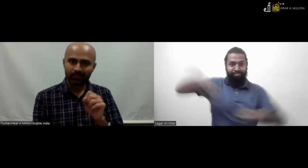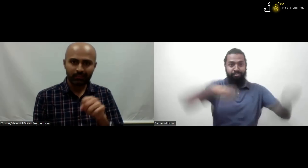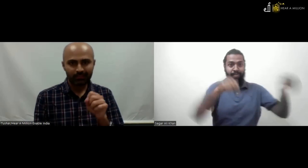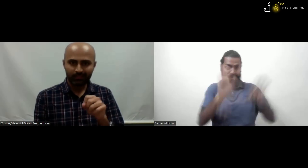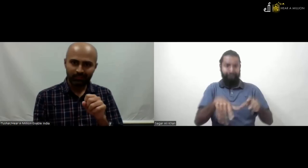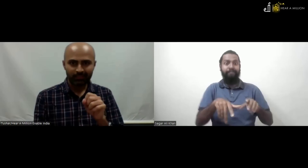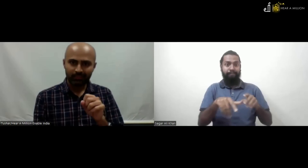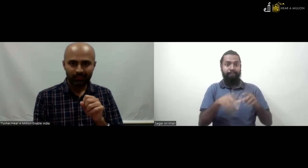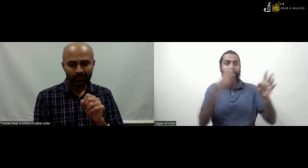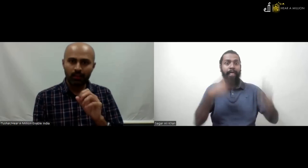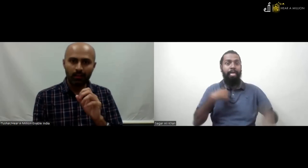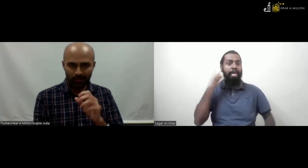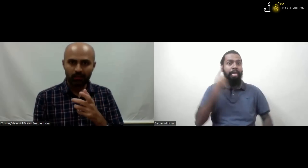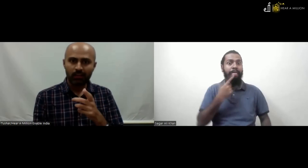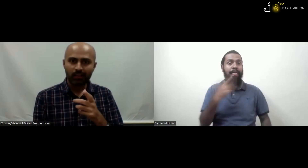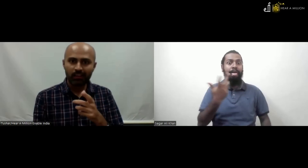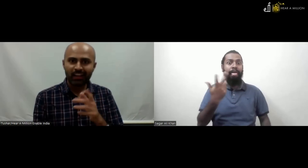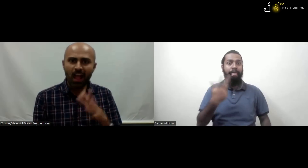person,